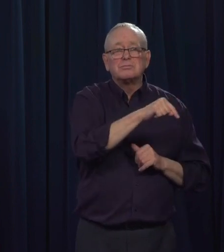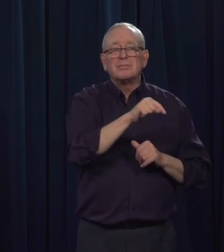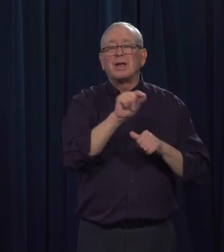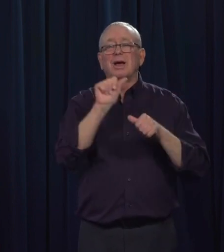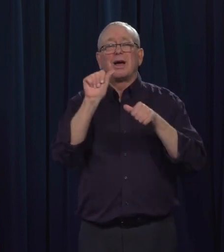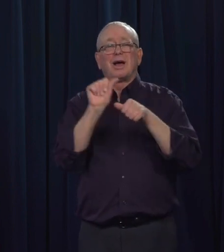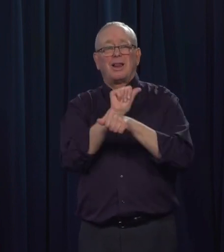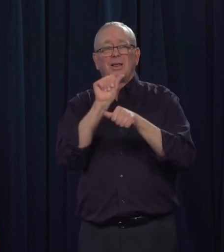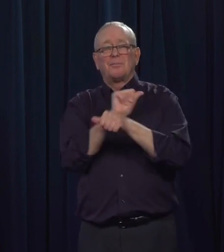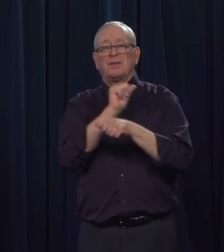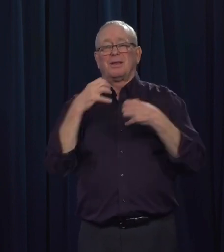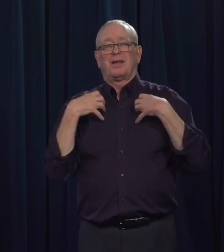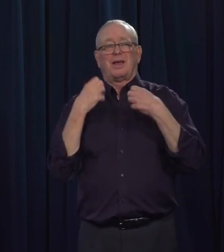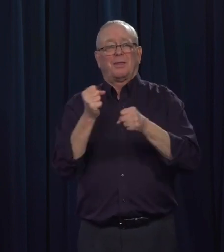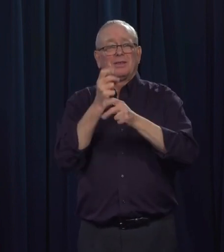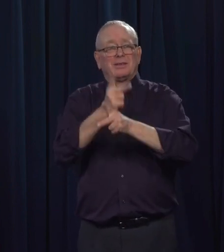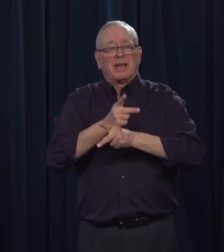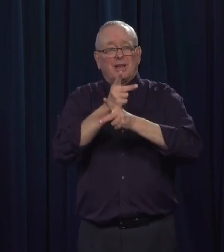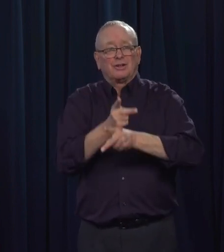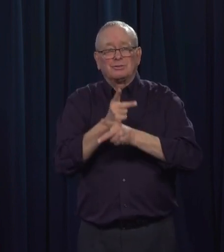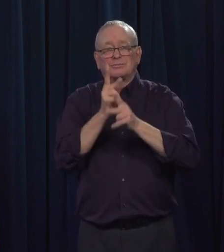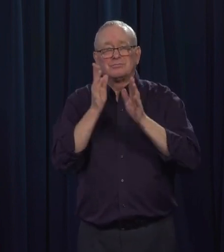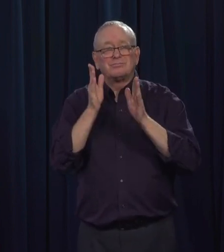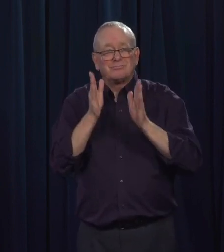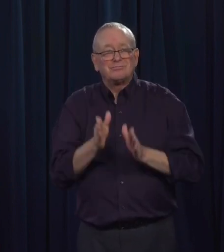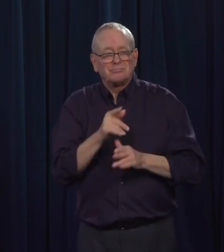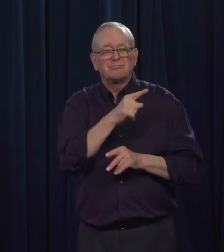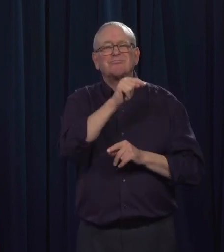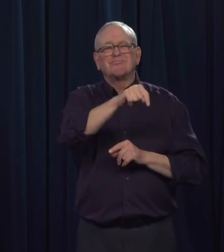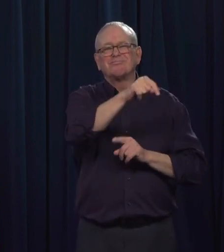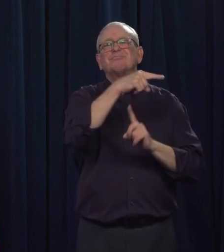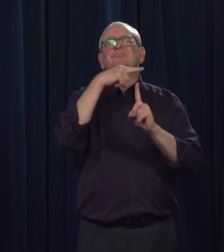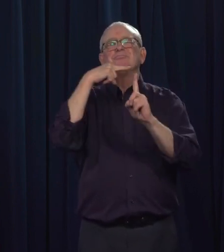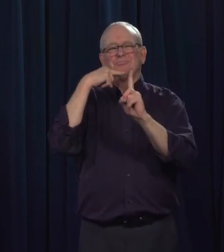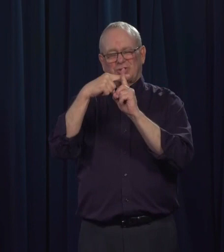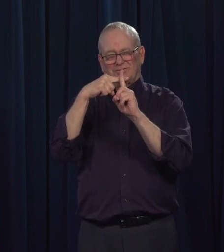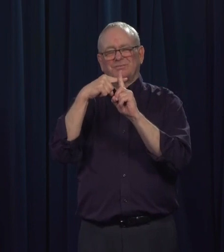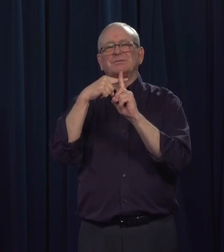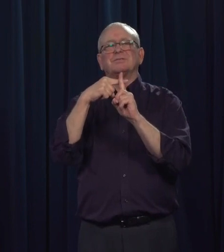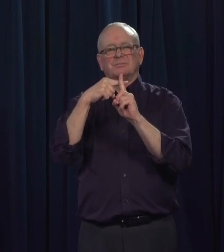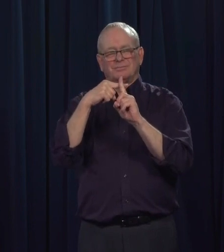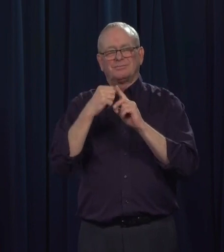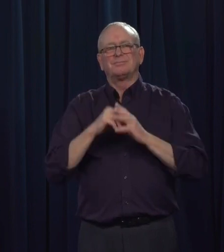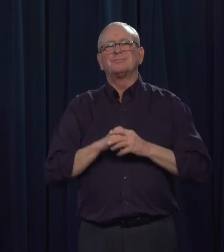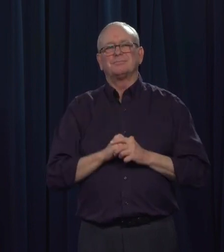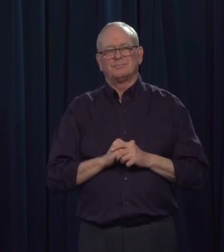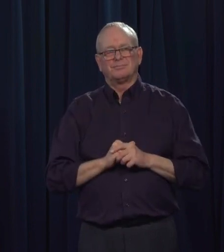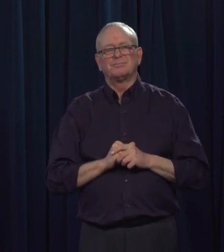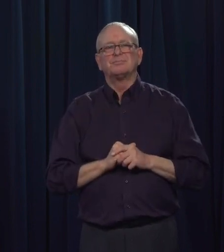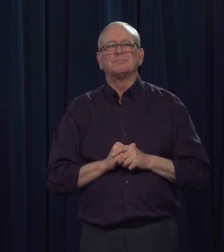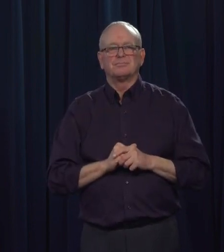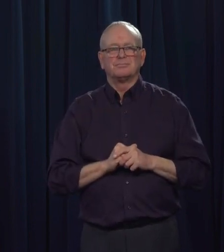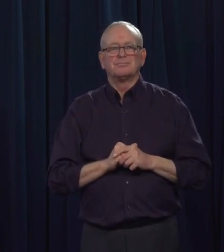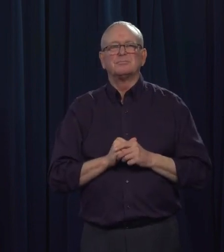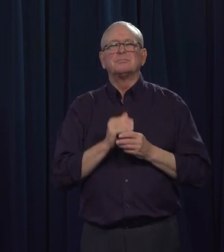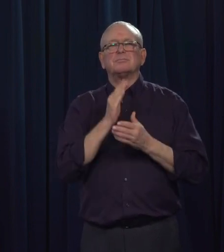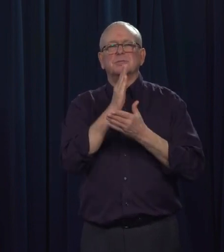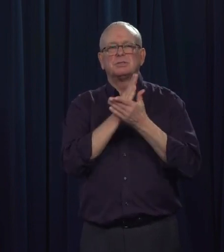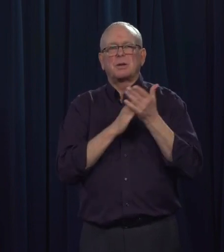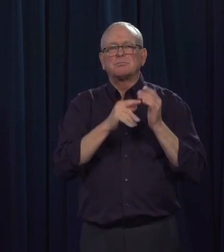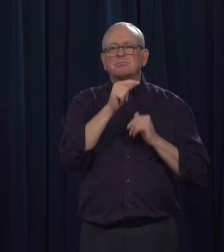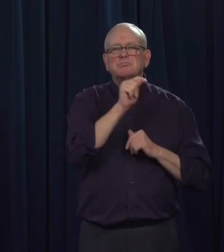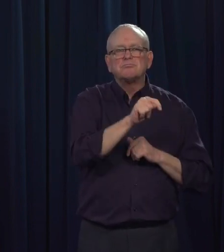physicians. Some of these individuals worked early last week before notification came through of the case associated with the